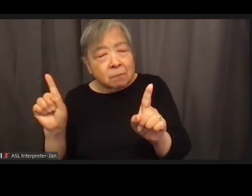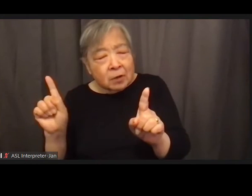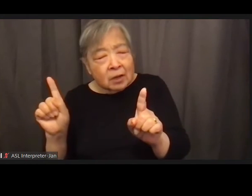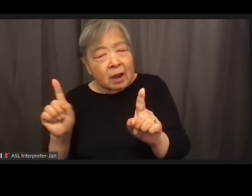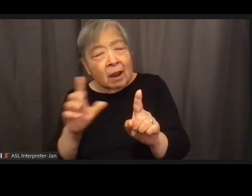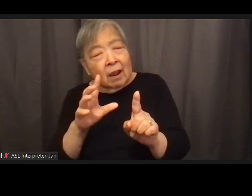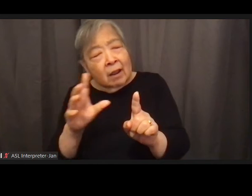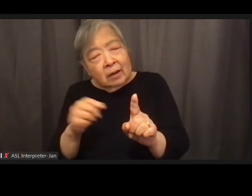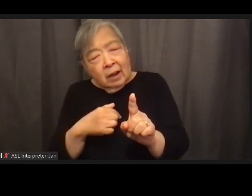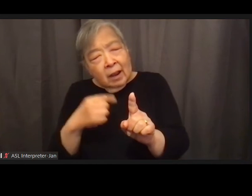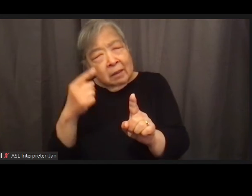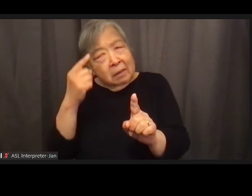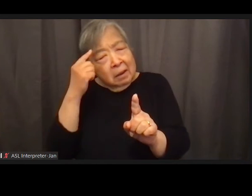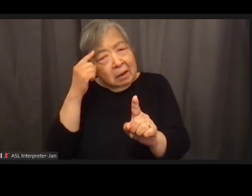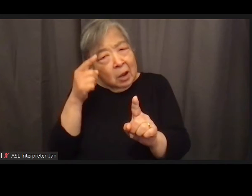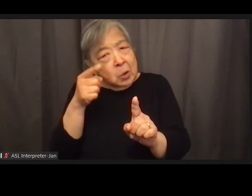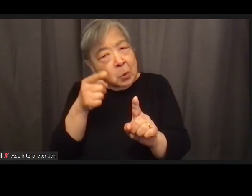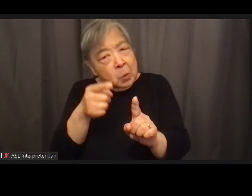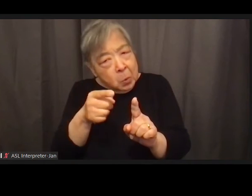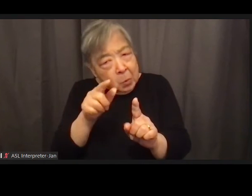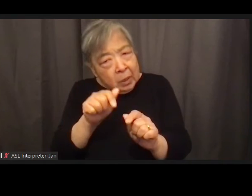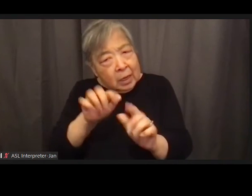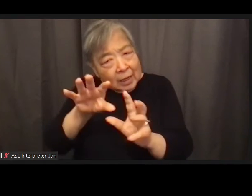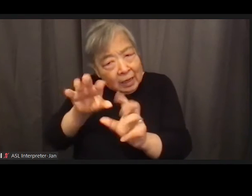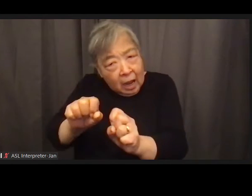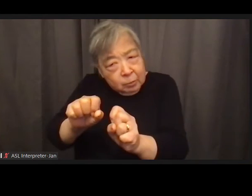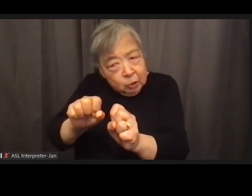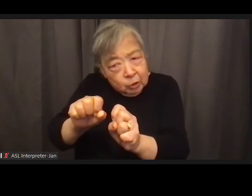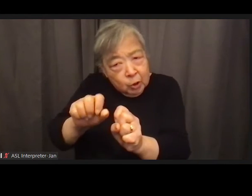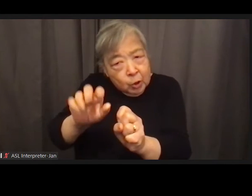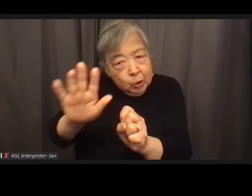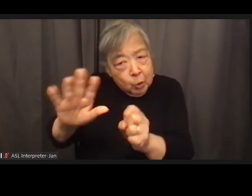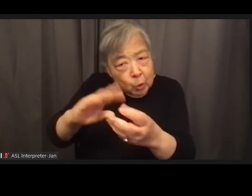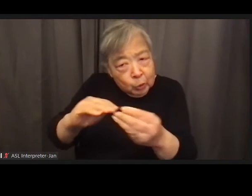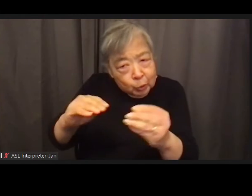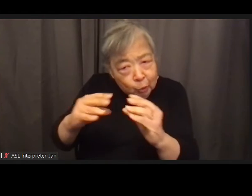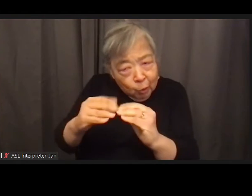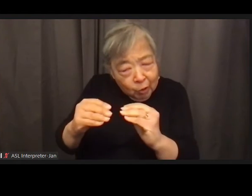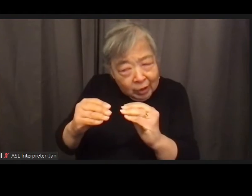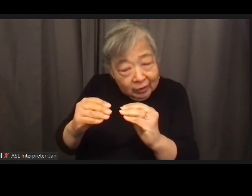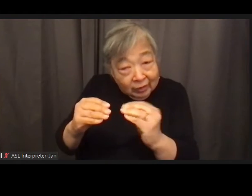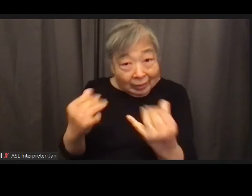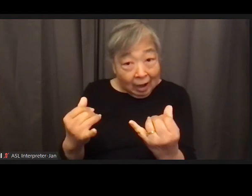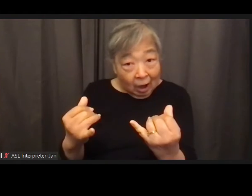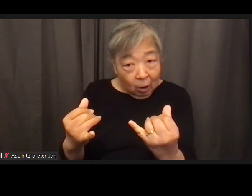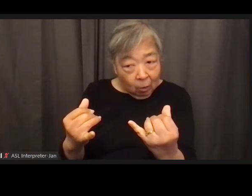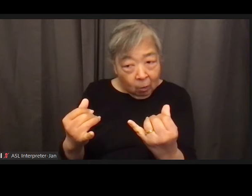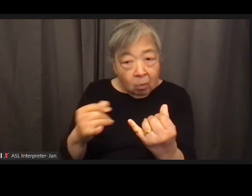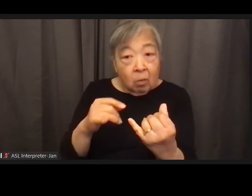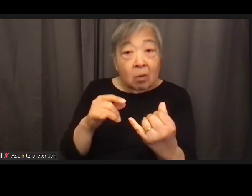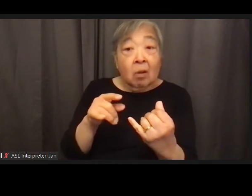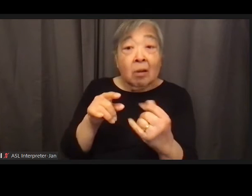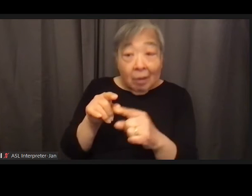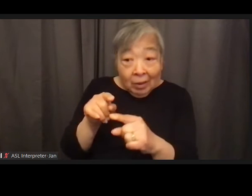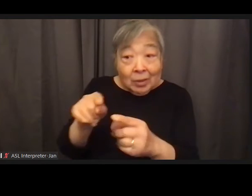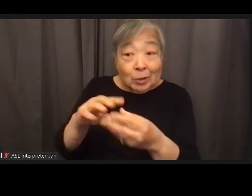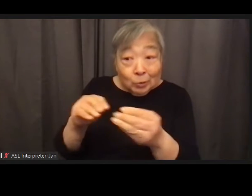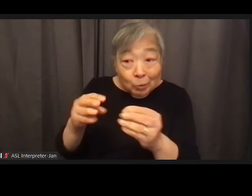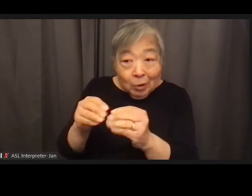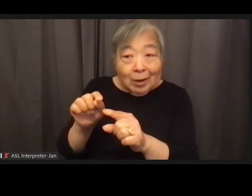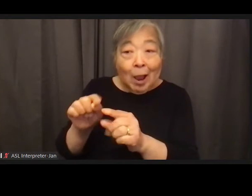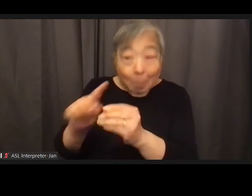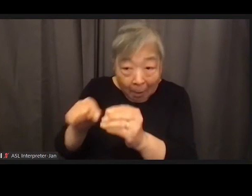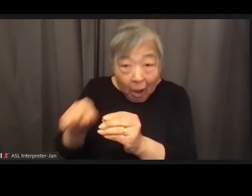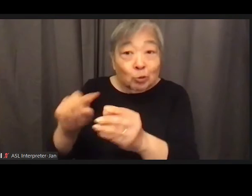ability to be capturing your stories about these stories now will provide for the future